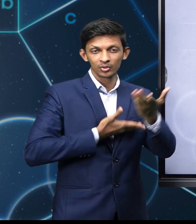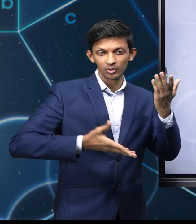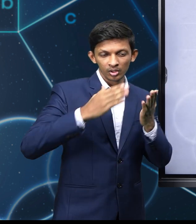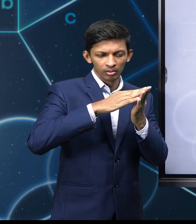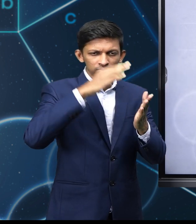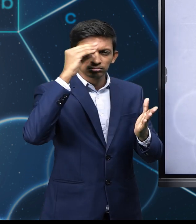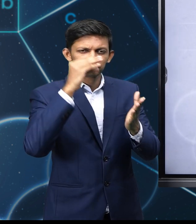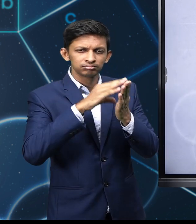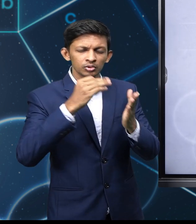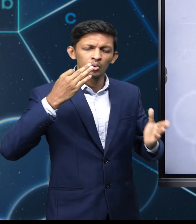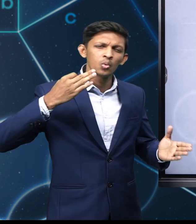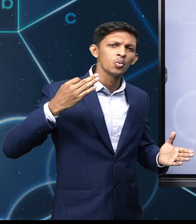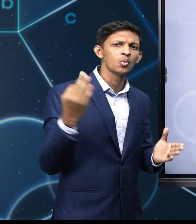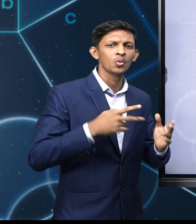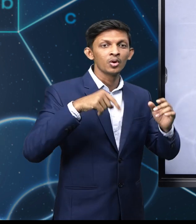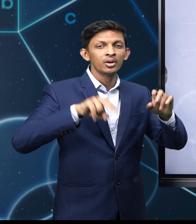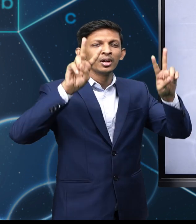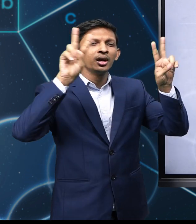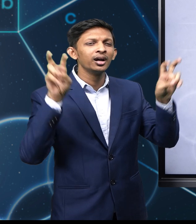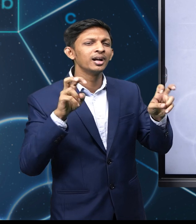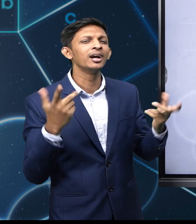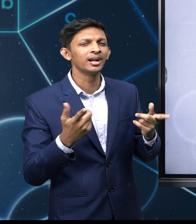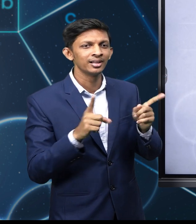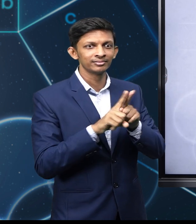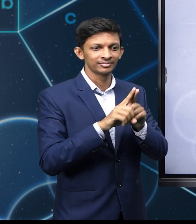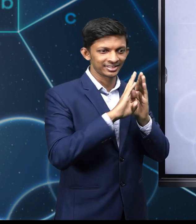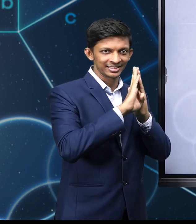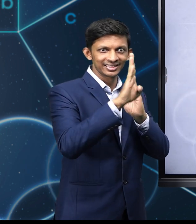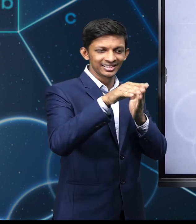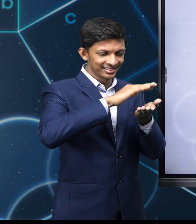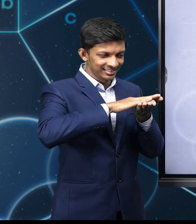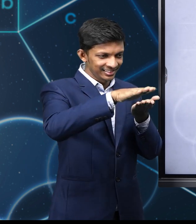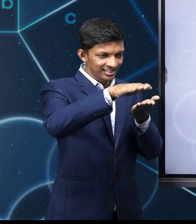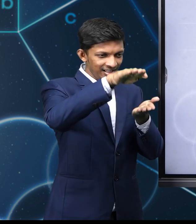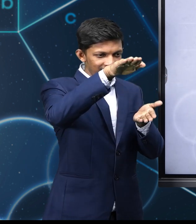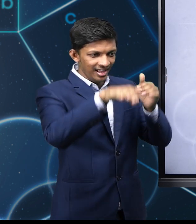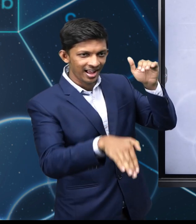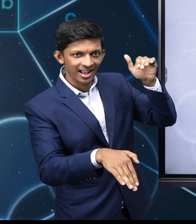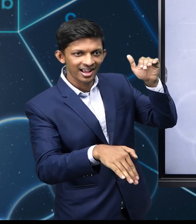Today we are going to learn the new topic direct and inverse proportions.